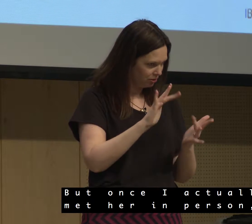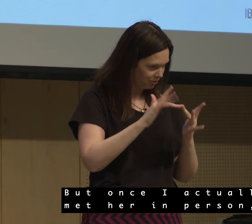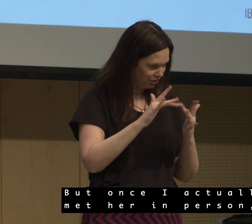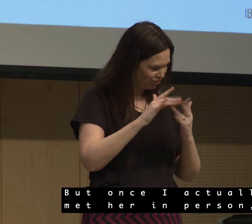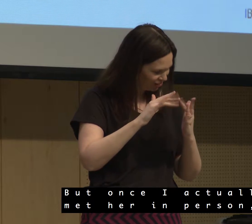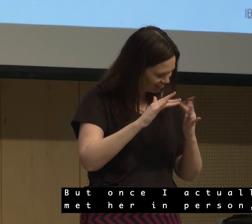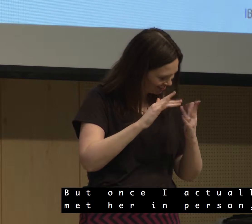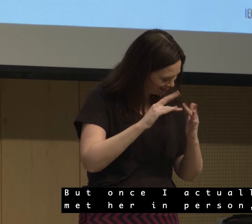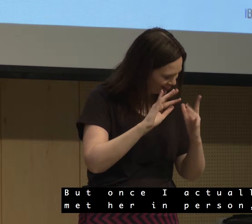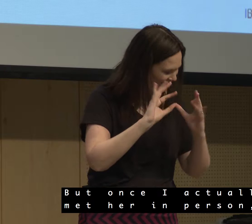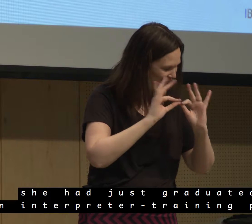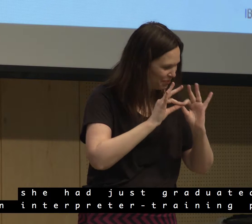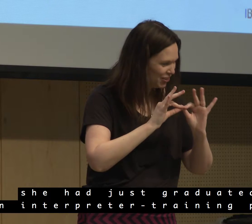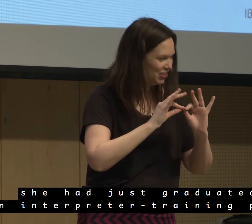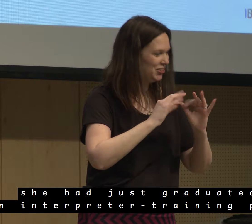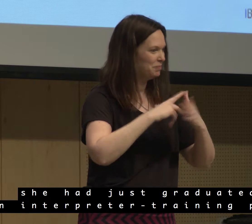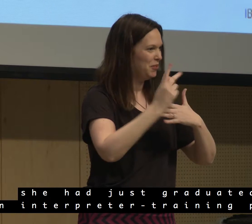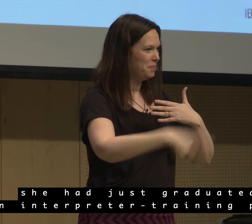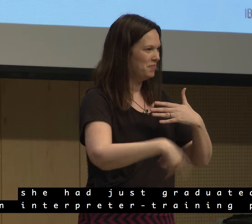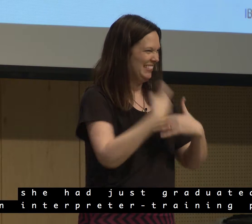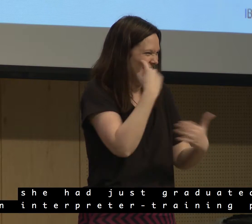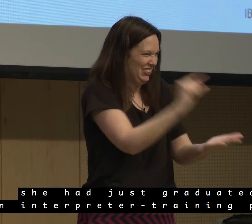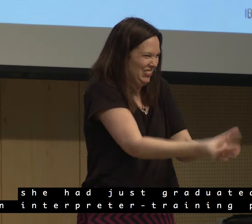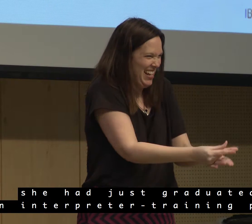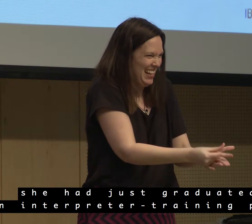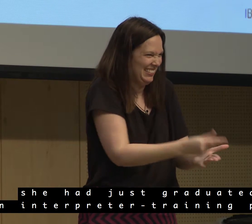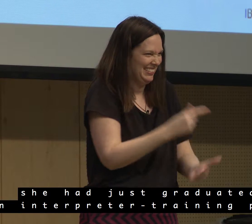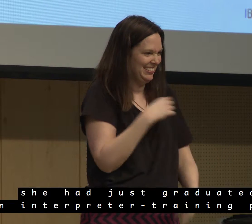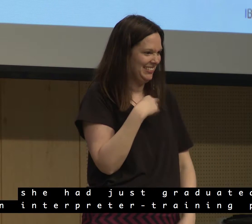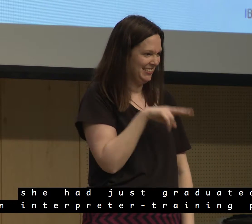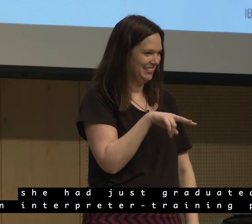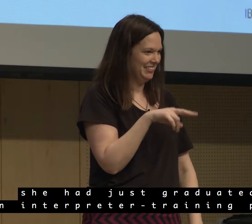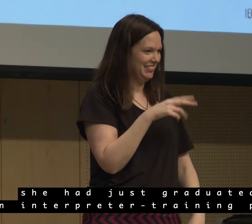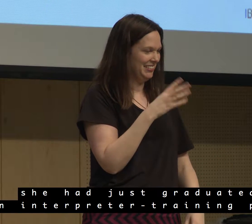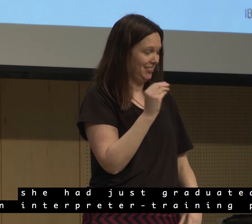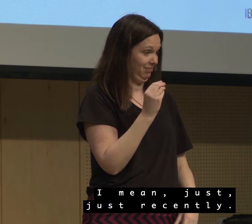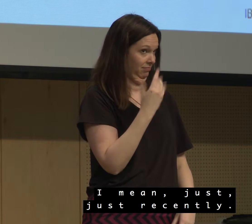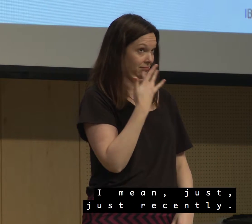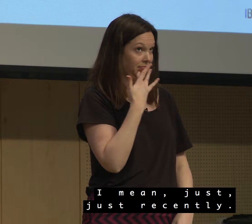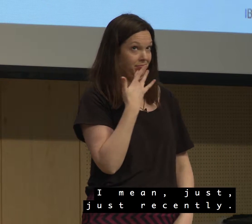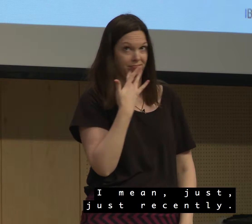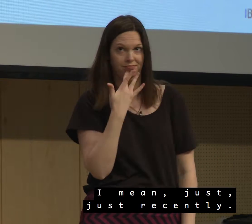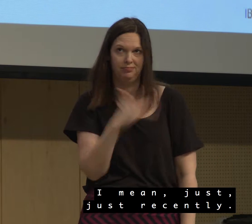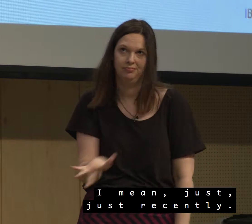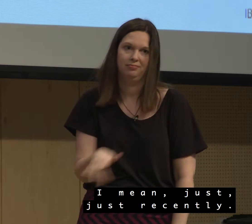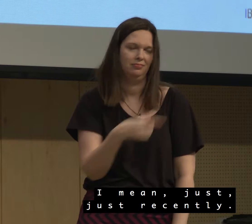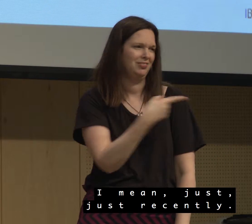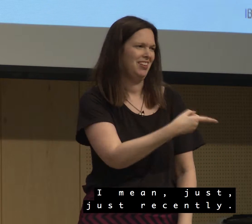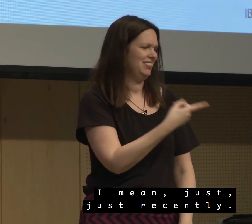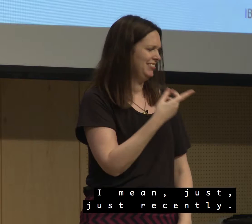I actually met her in person, she had just graduated from an interpreter training program. I mean, just